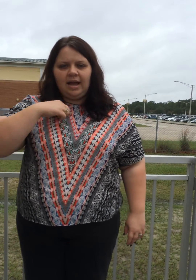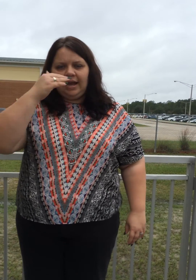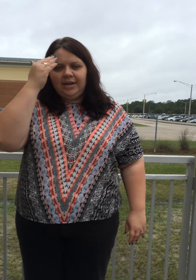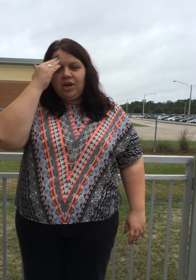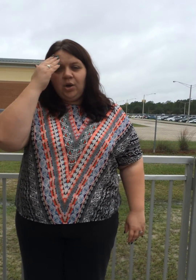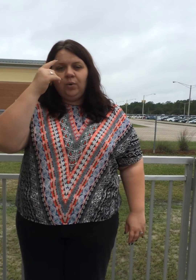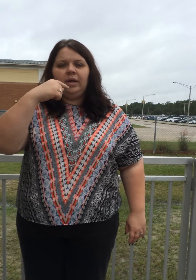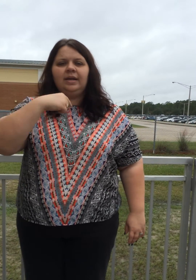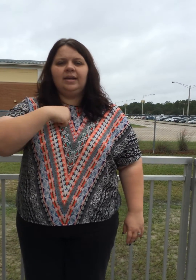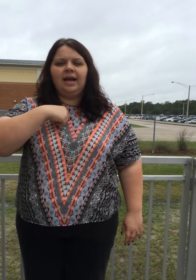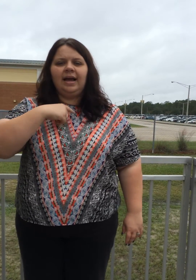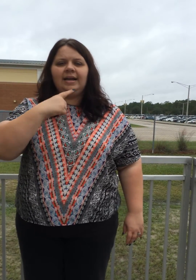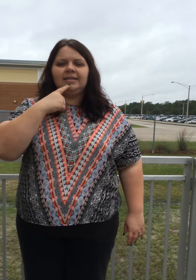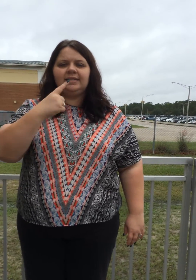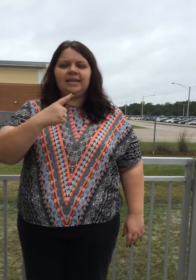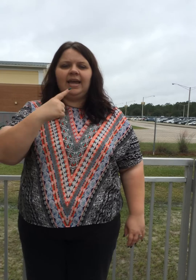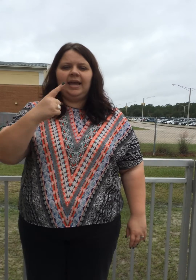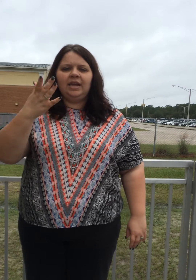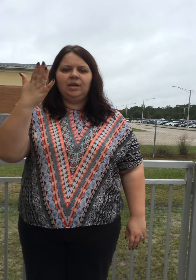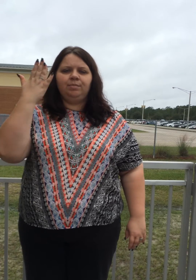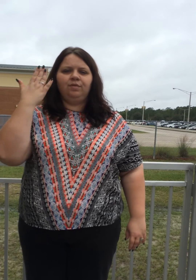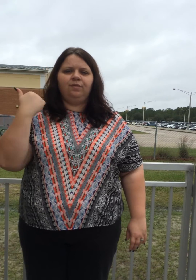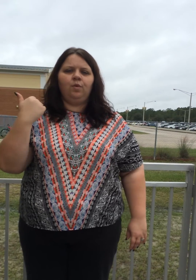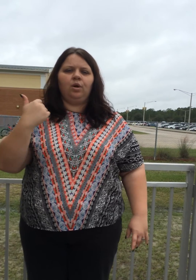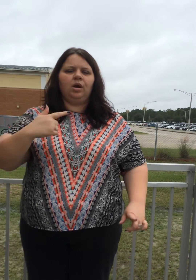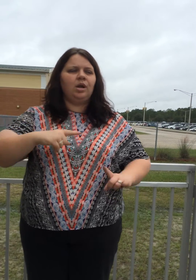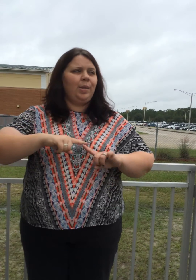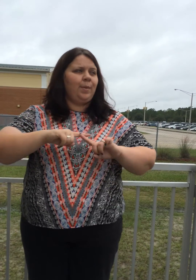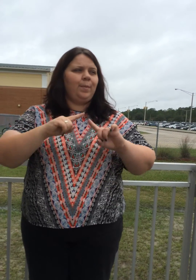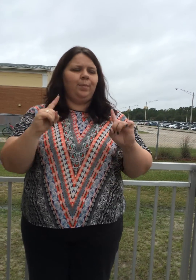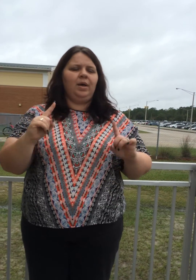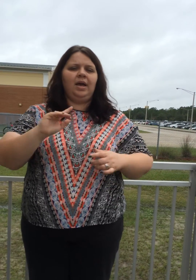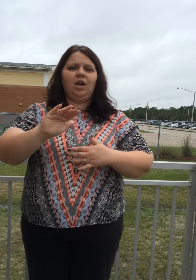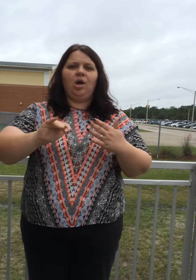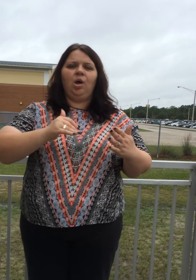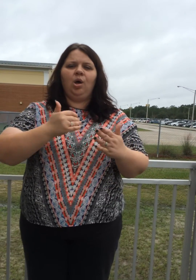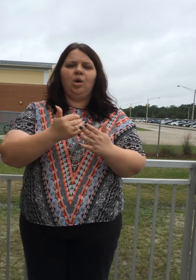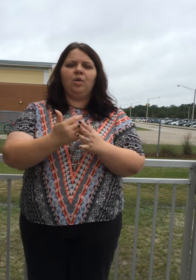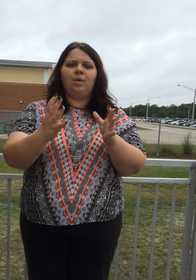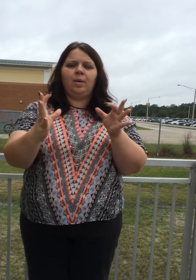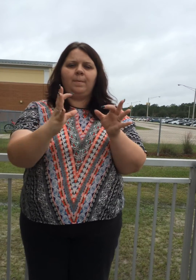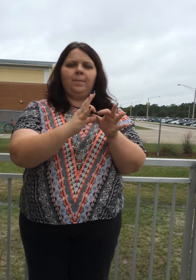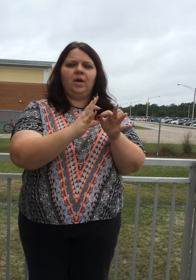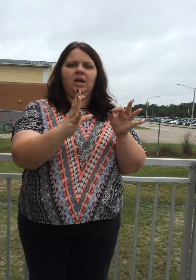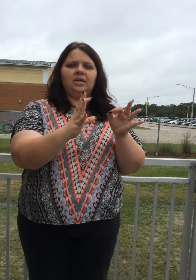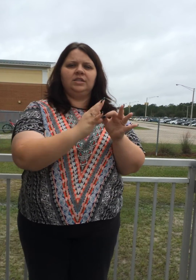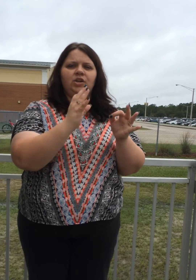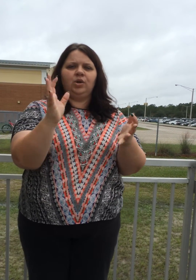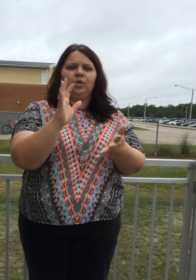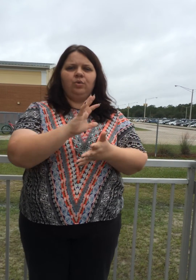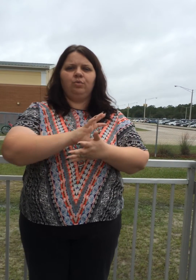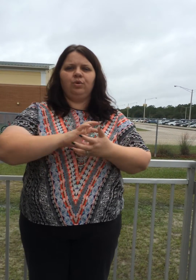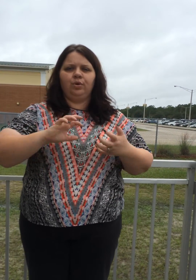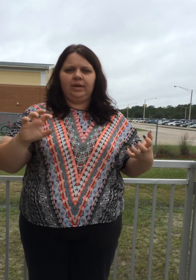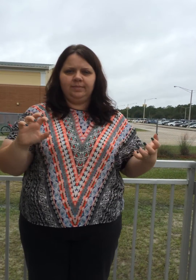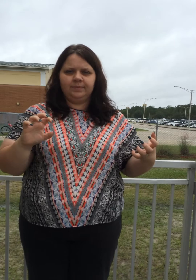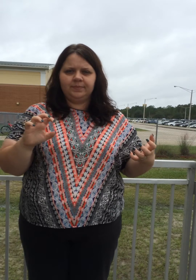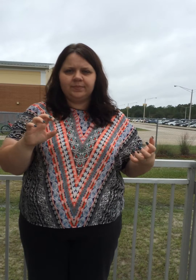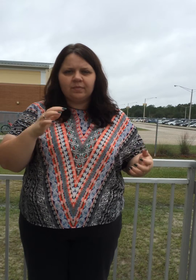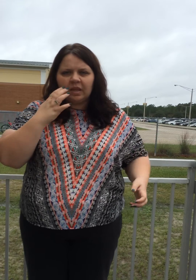I know I say before, but all bond ruin.